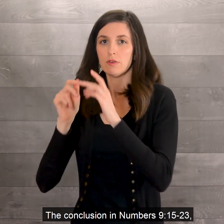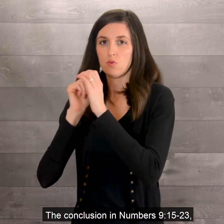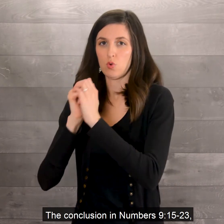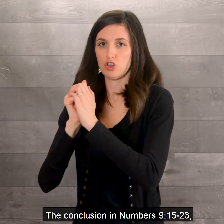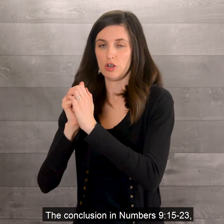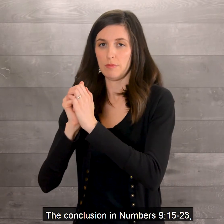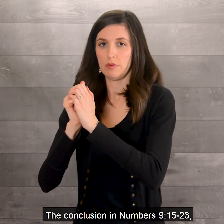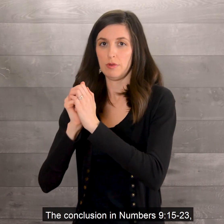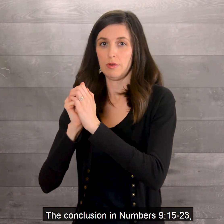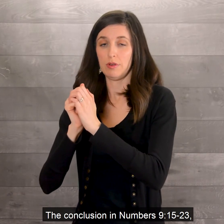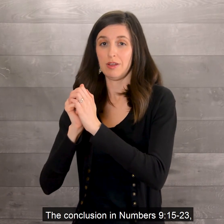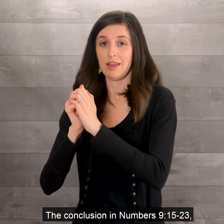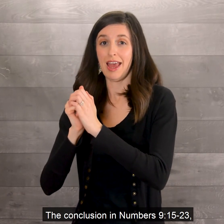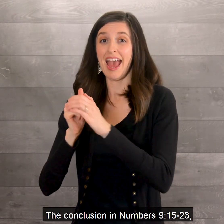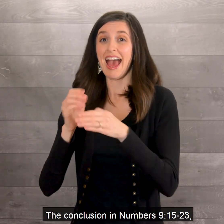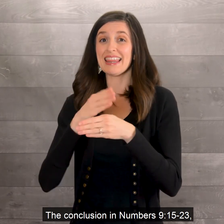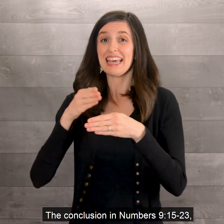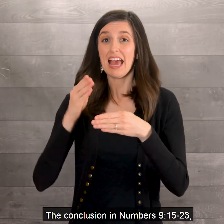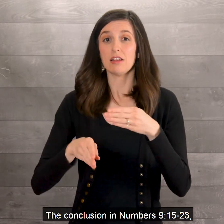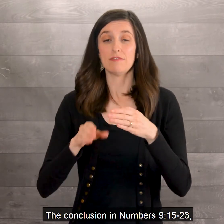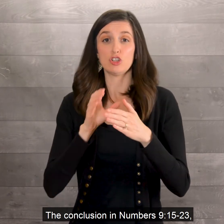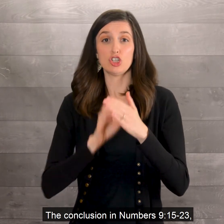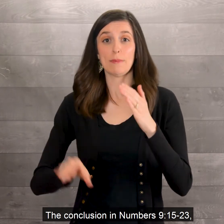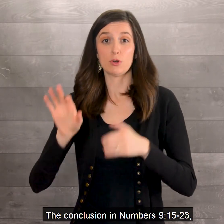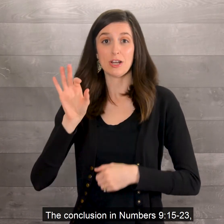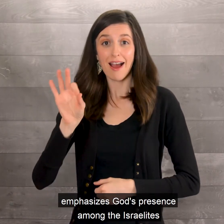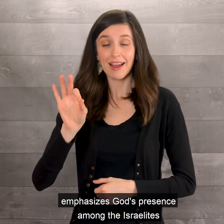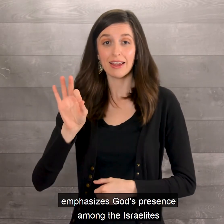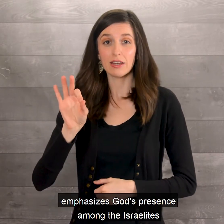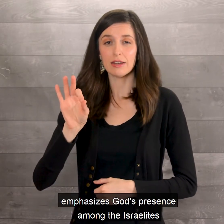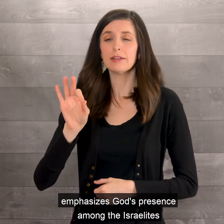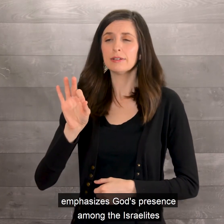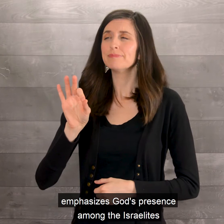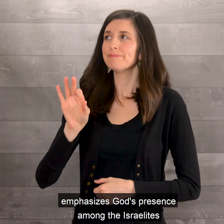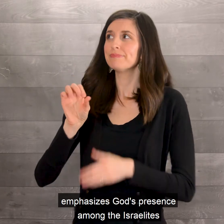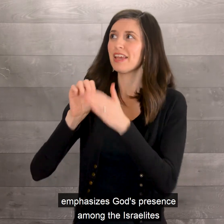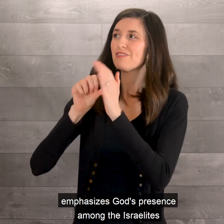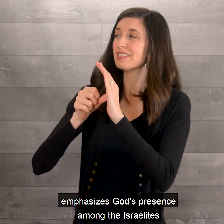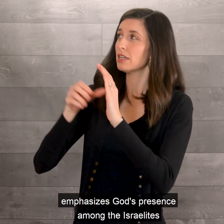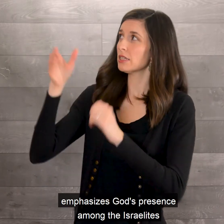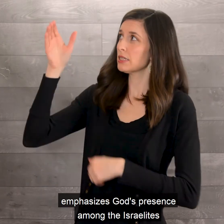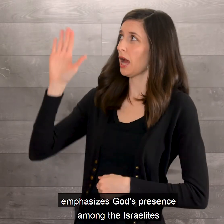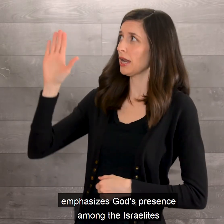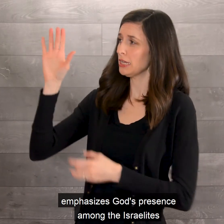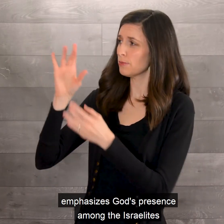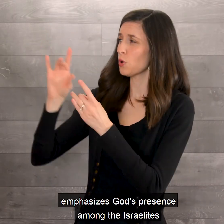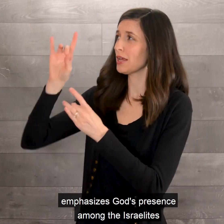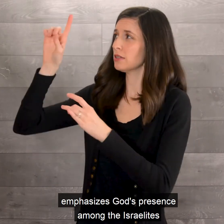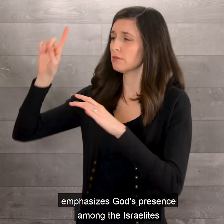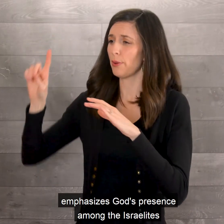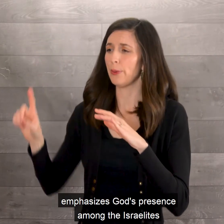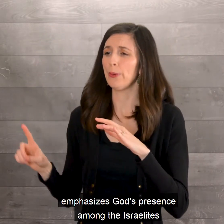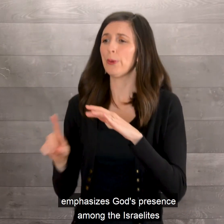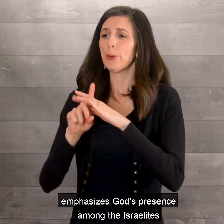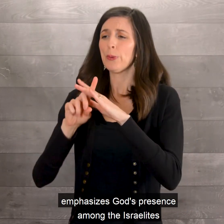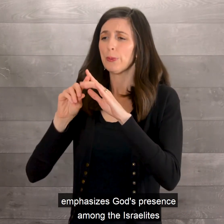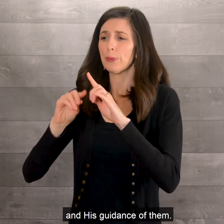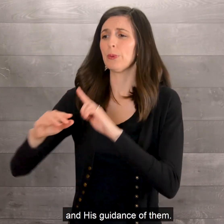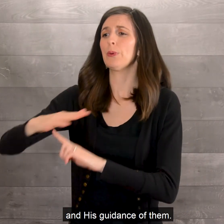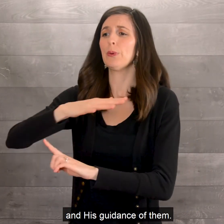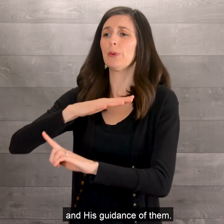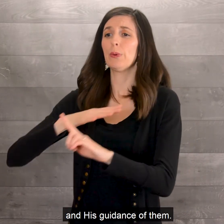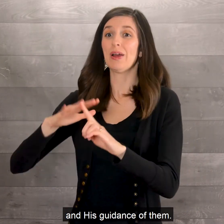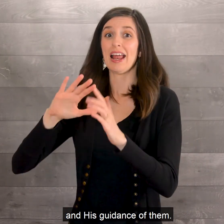in Numbers 9, 15-23 emphasizes God's presence among the Israelites